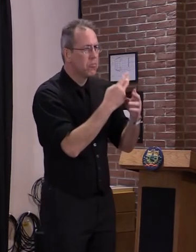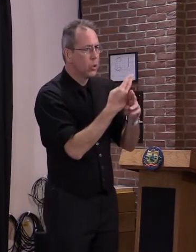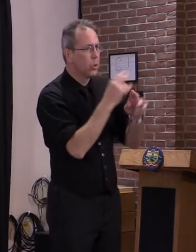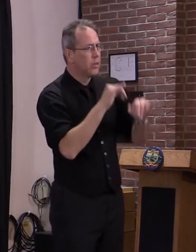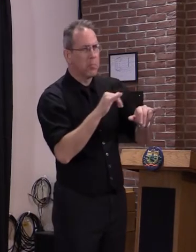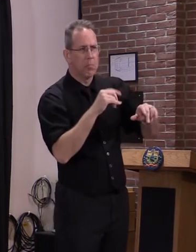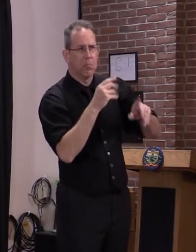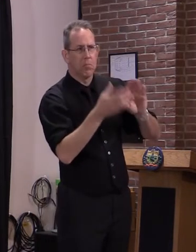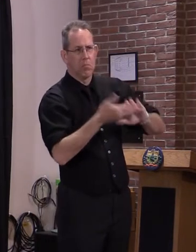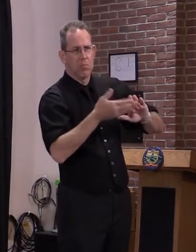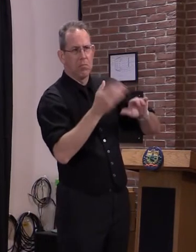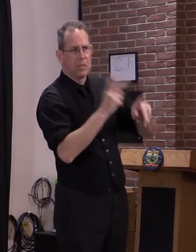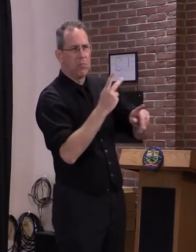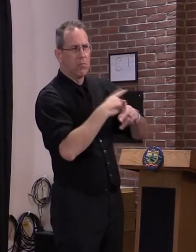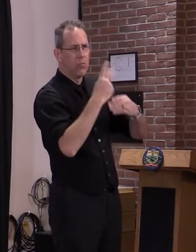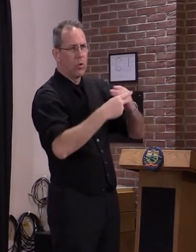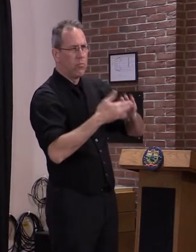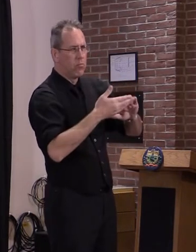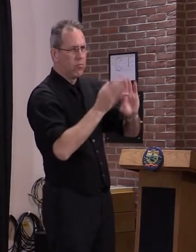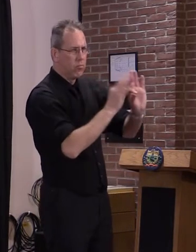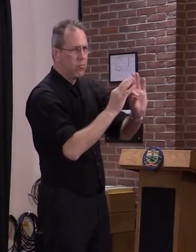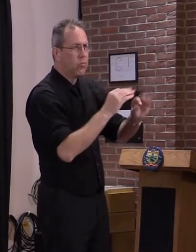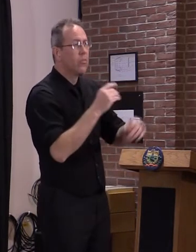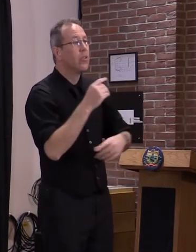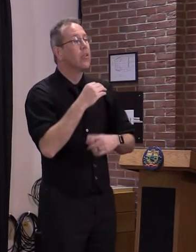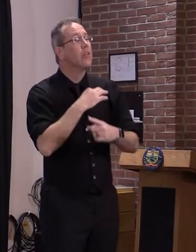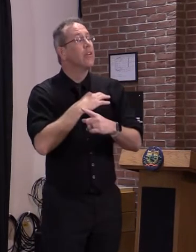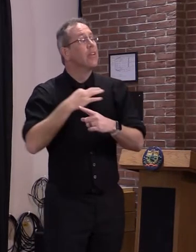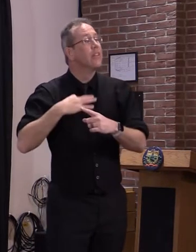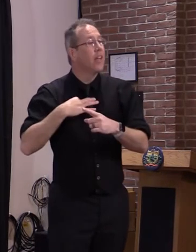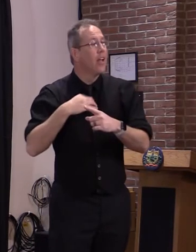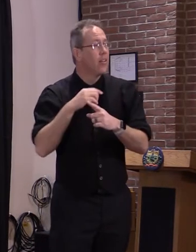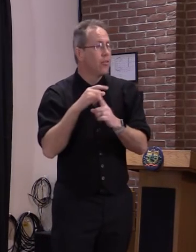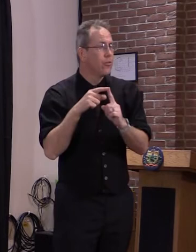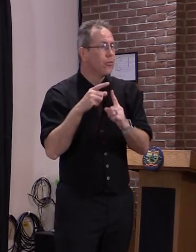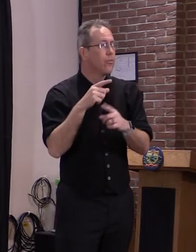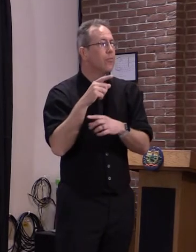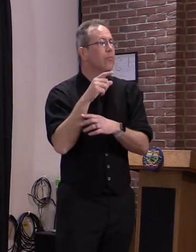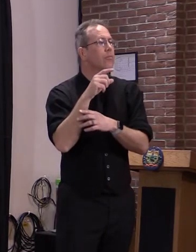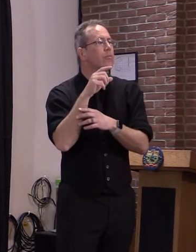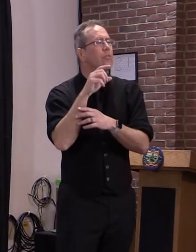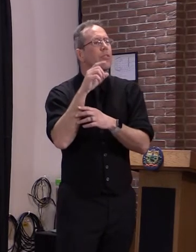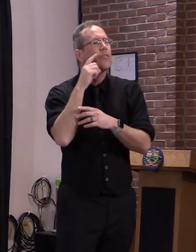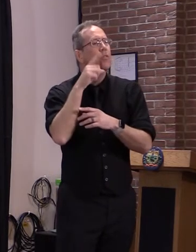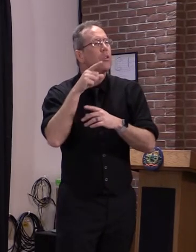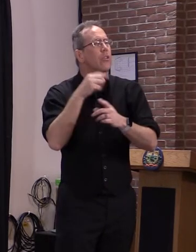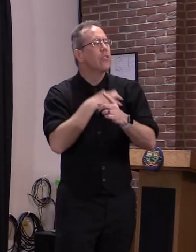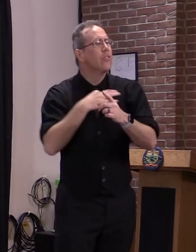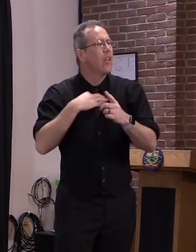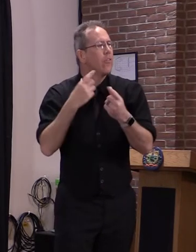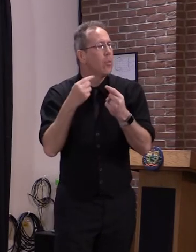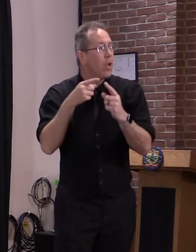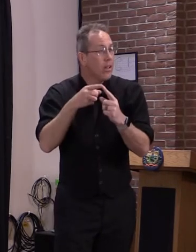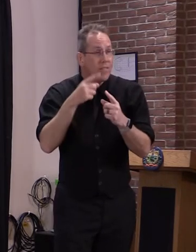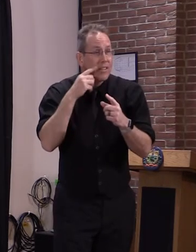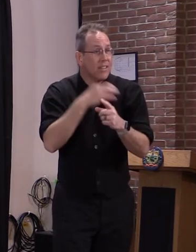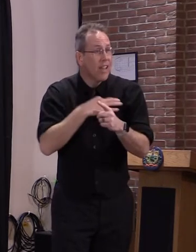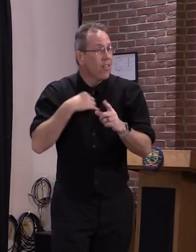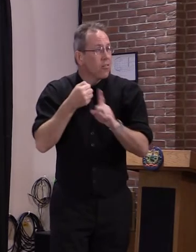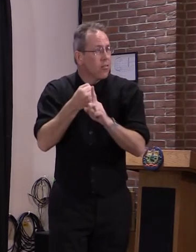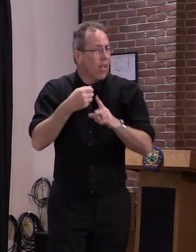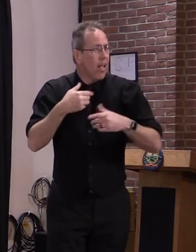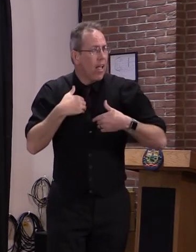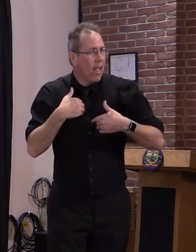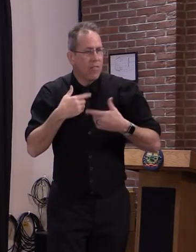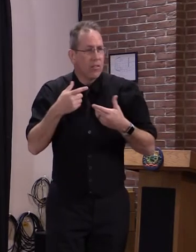staff assurance testing, which is, basically to provide staff ready access to antigen tests so they can